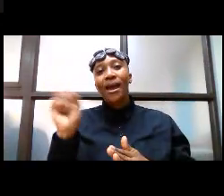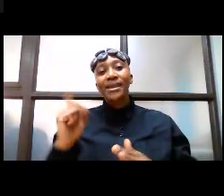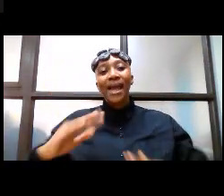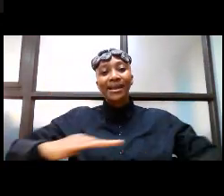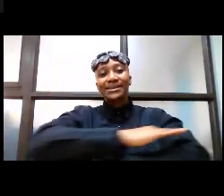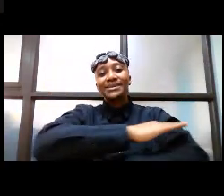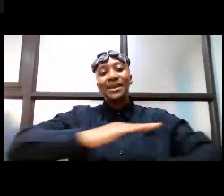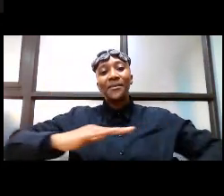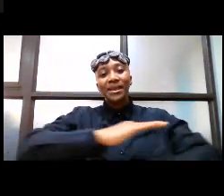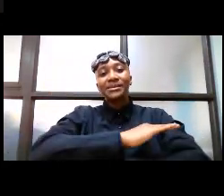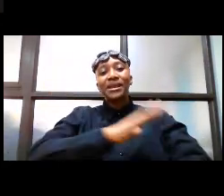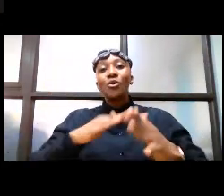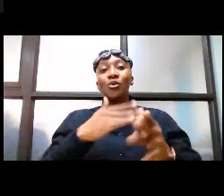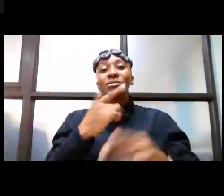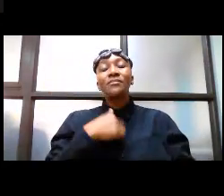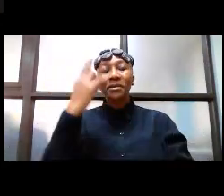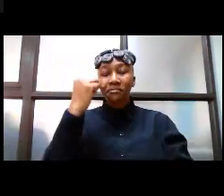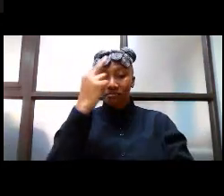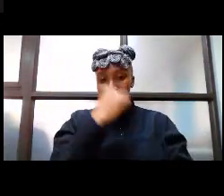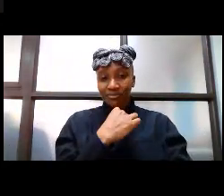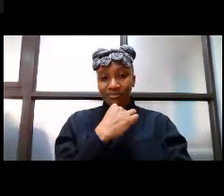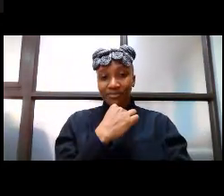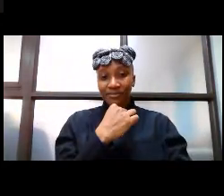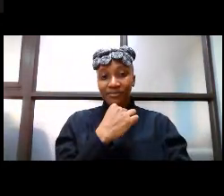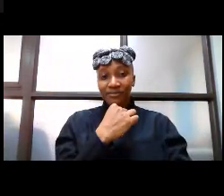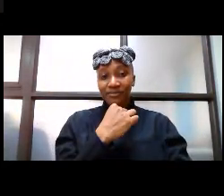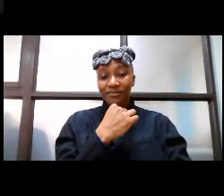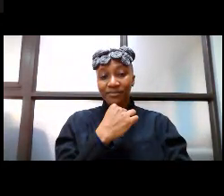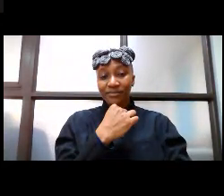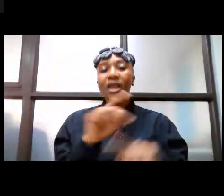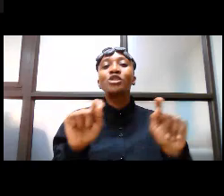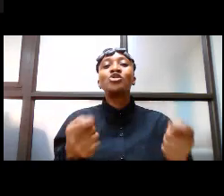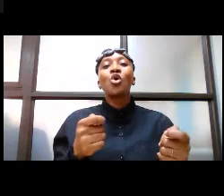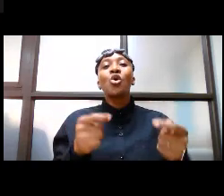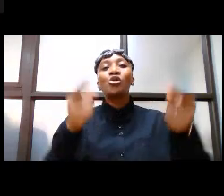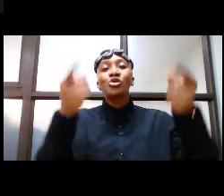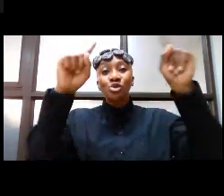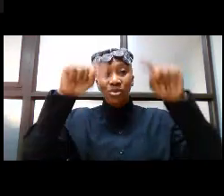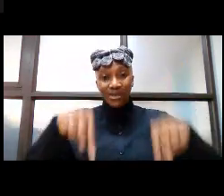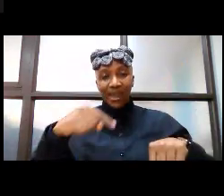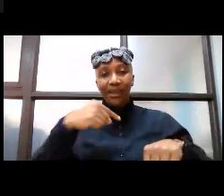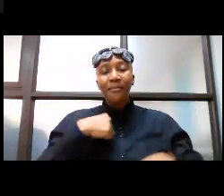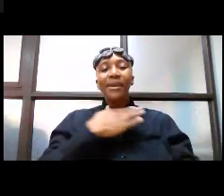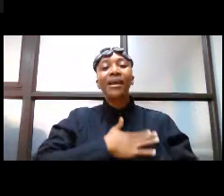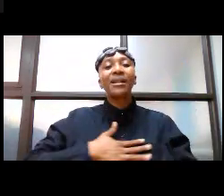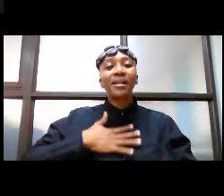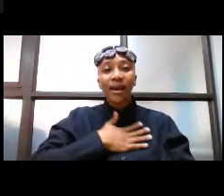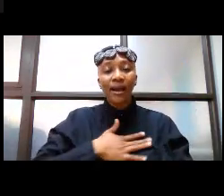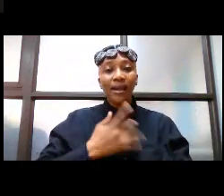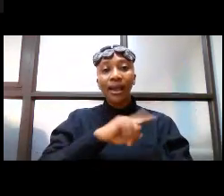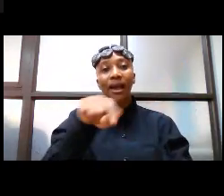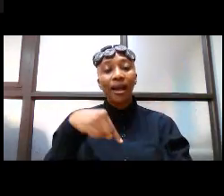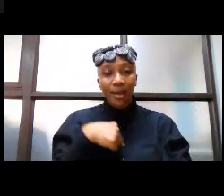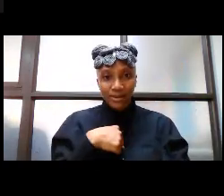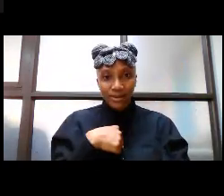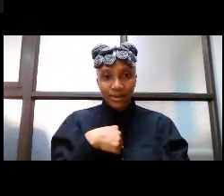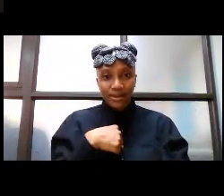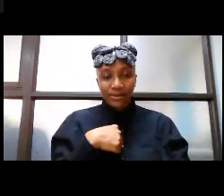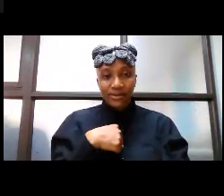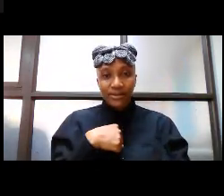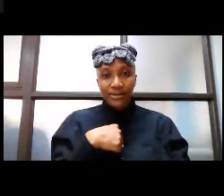person, as one would say. So for today, I would like us